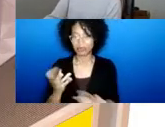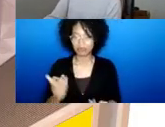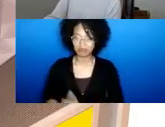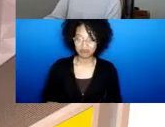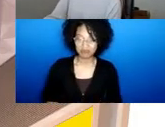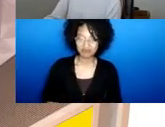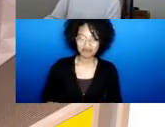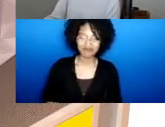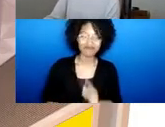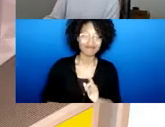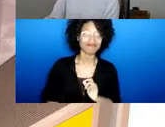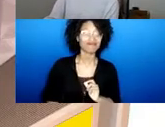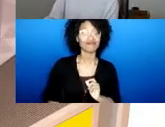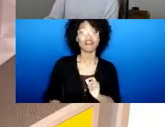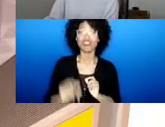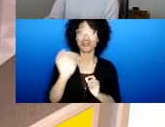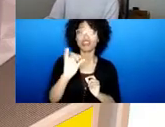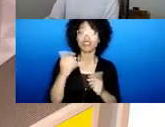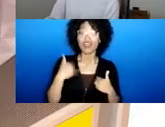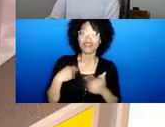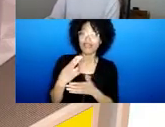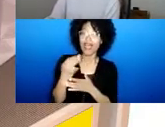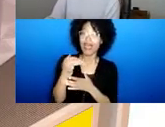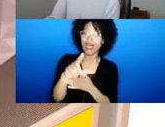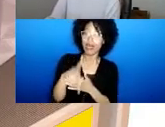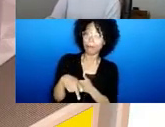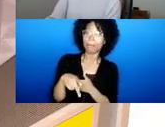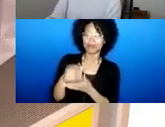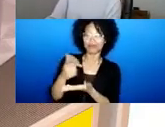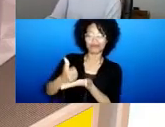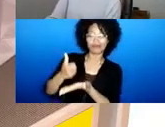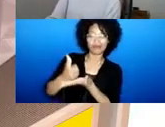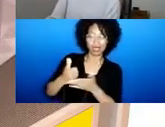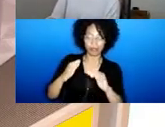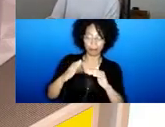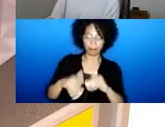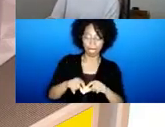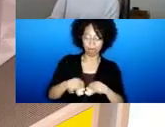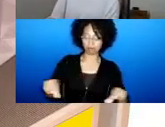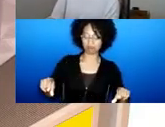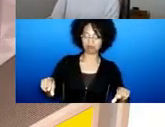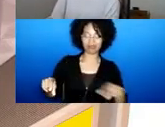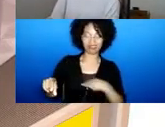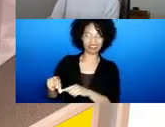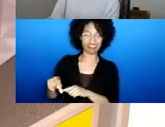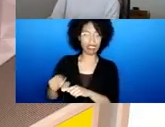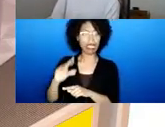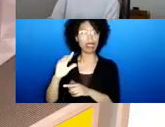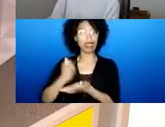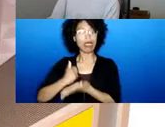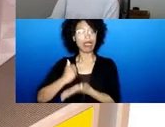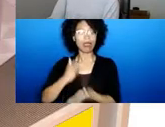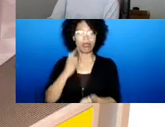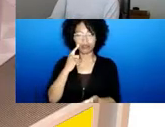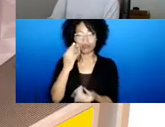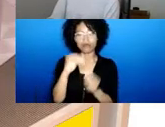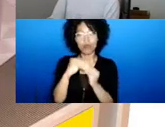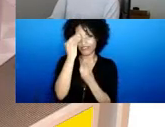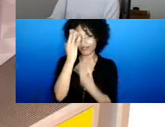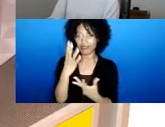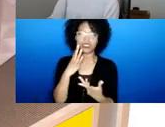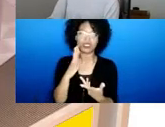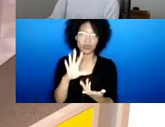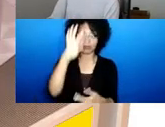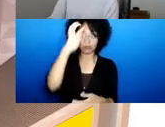There's also going to be a help icon in the bottom toolbar, which will include a lot of information that may answer some of